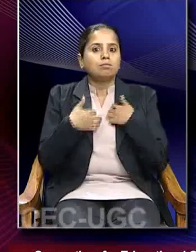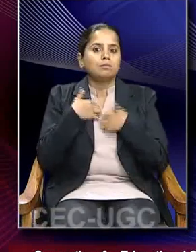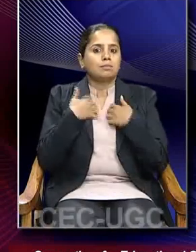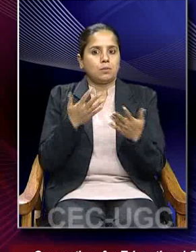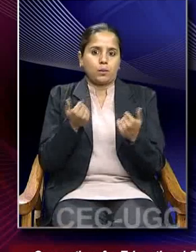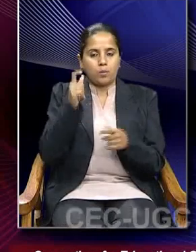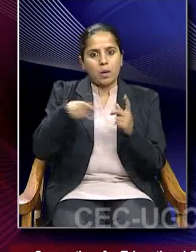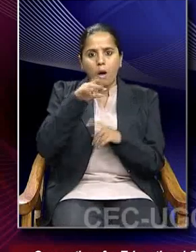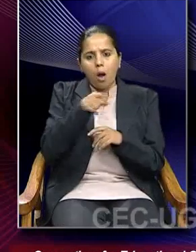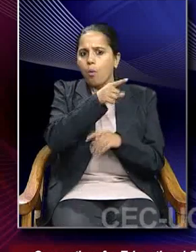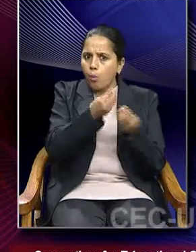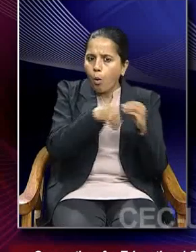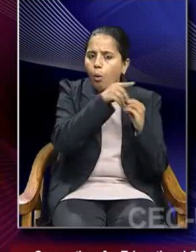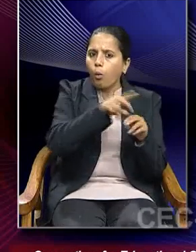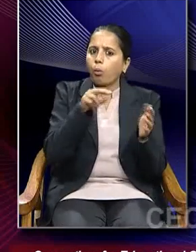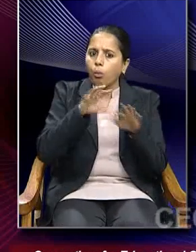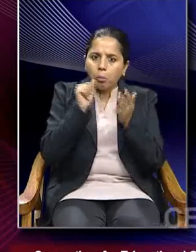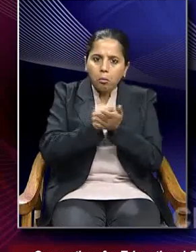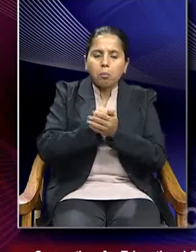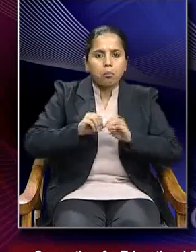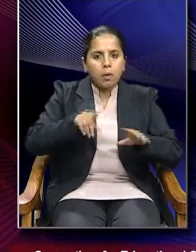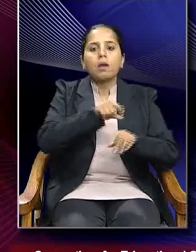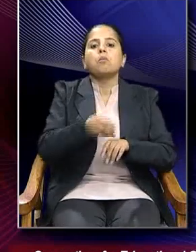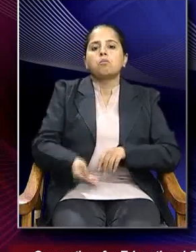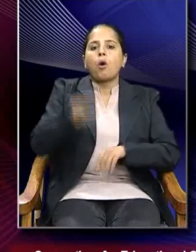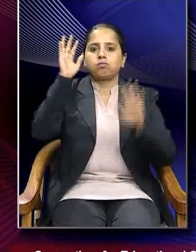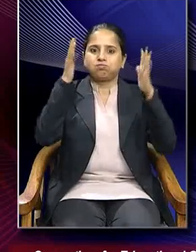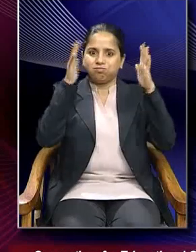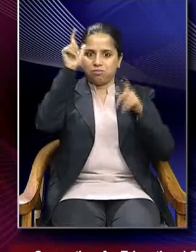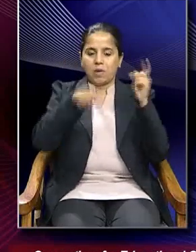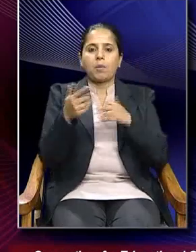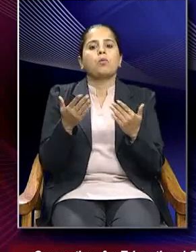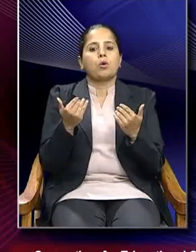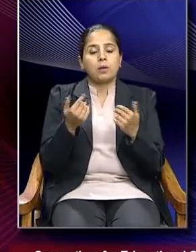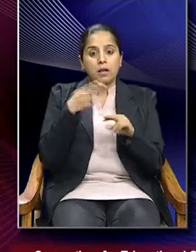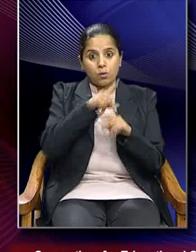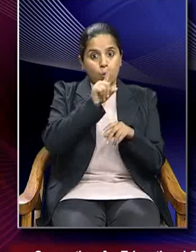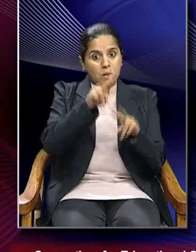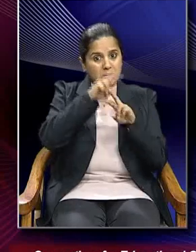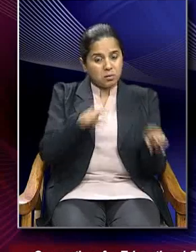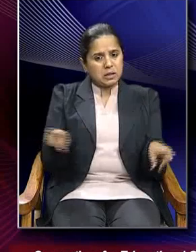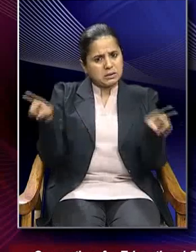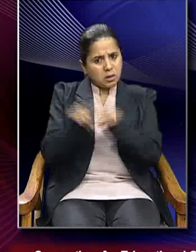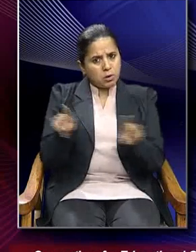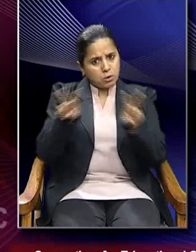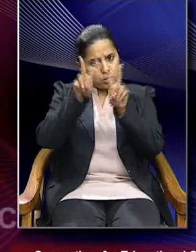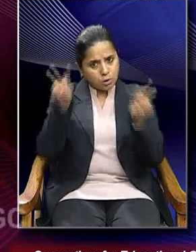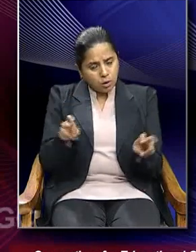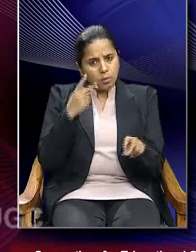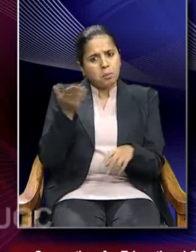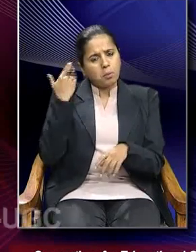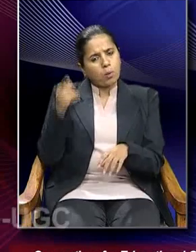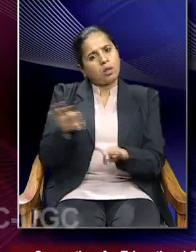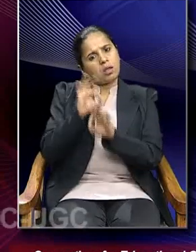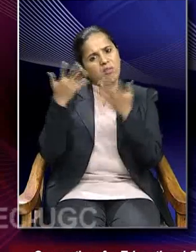will get a wider appreciation. If one does the research on the same topic which is